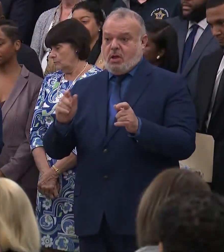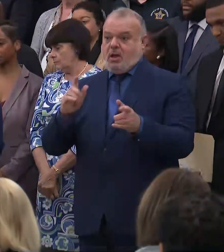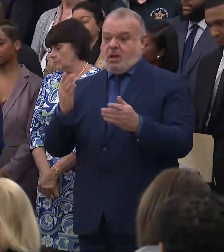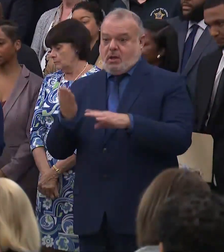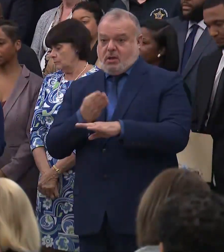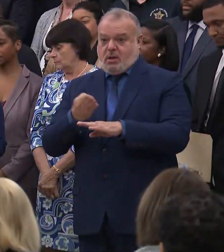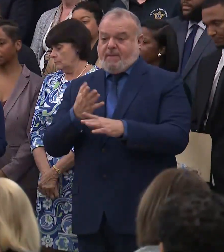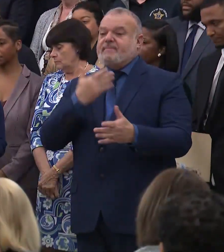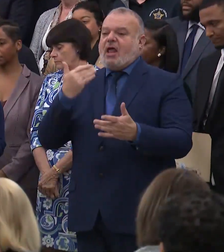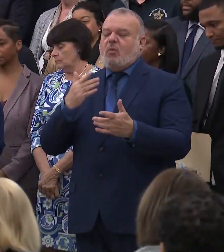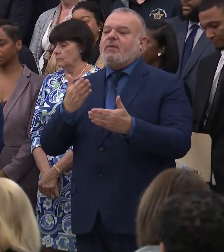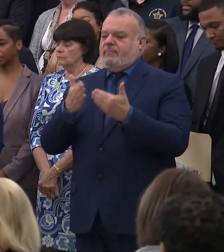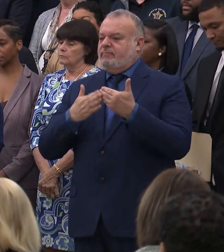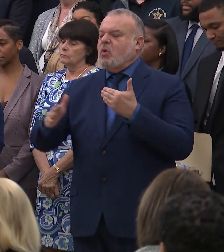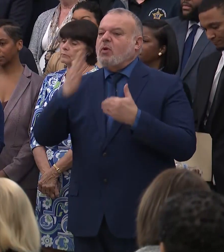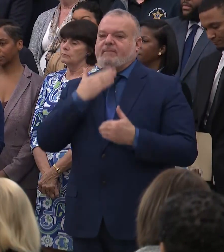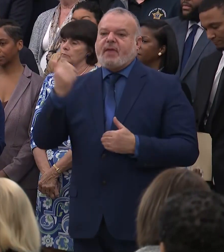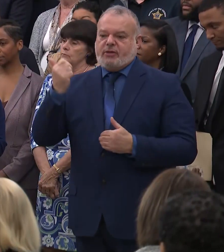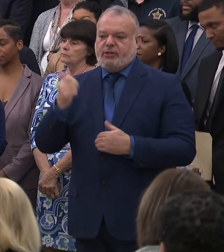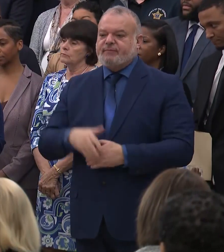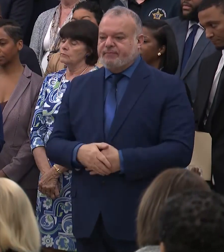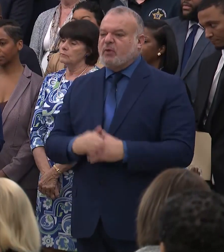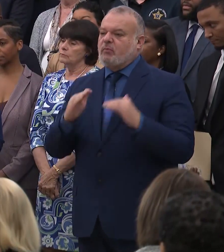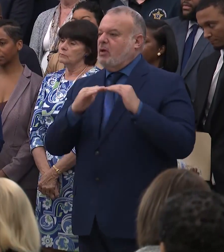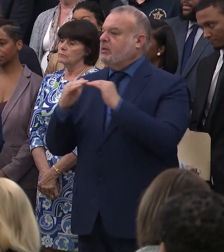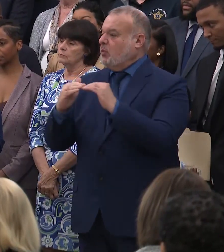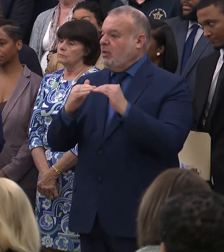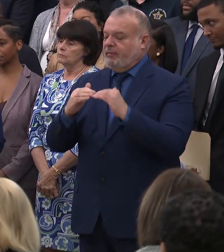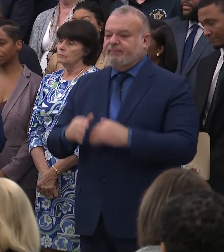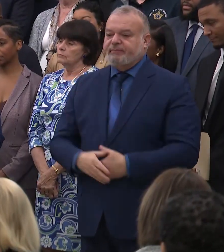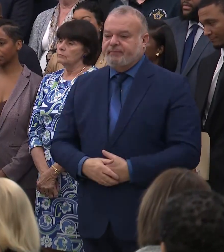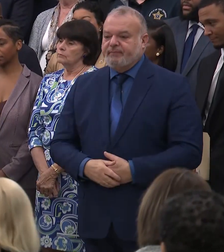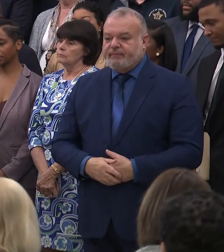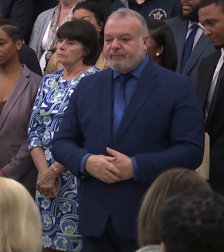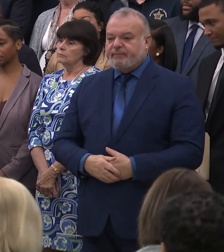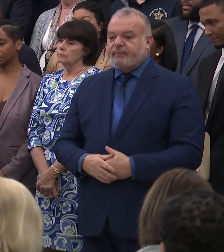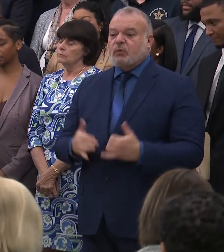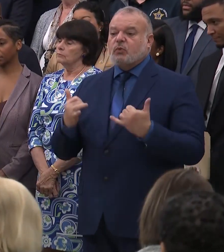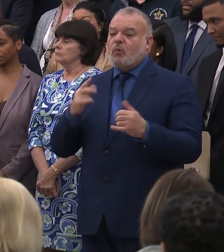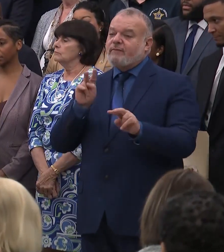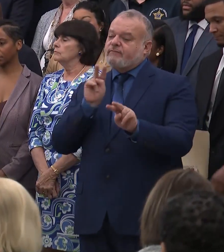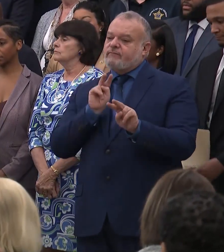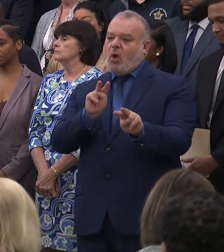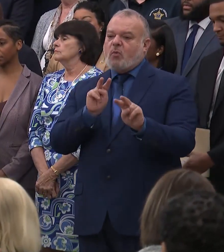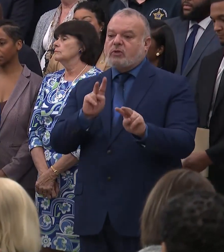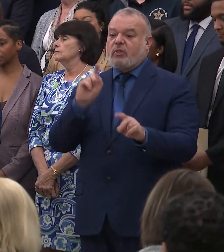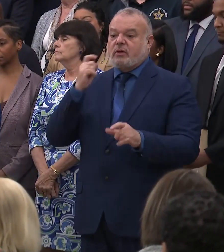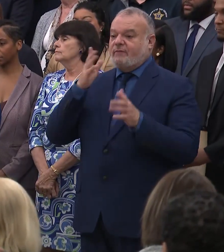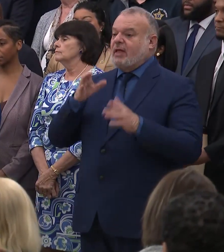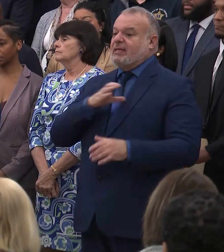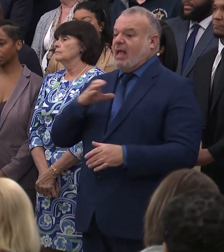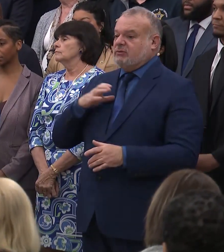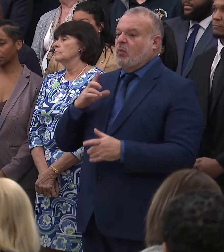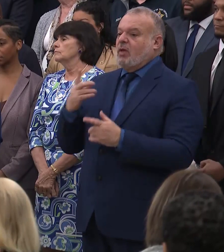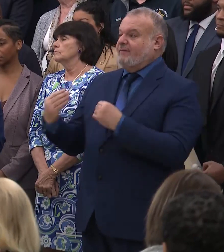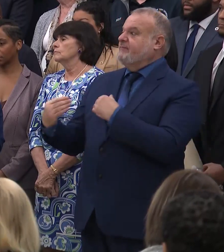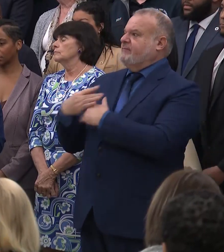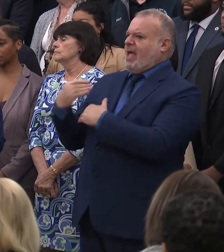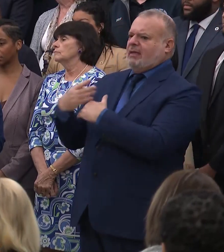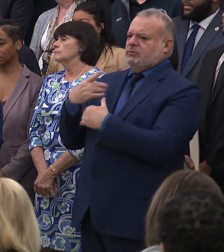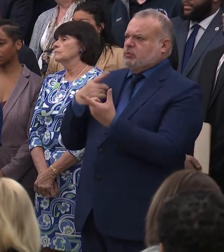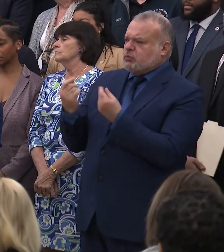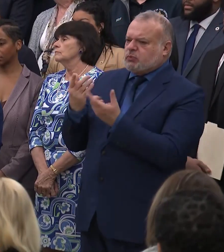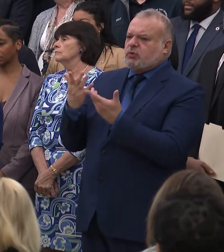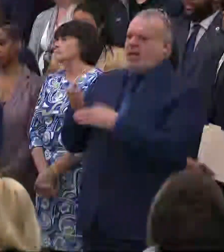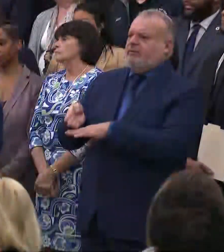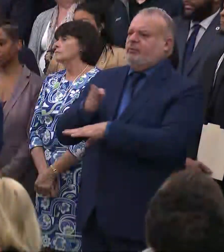now as a state. We look forward to working with the Governor's Council as they advise and consent and consider this